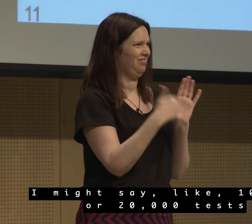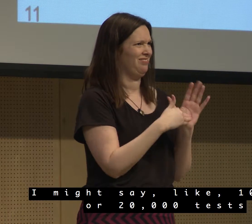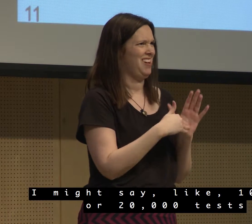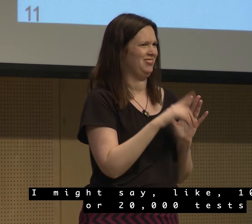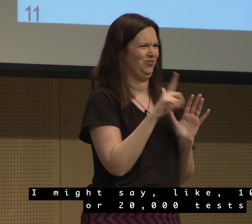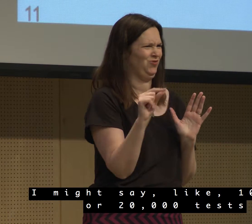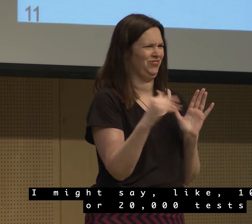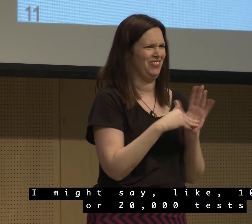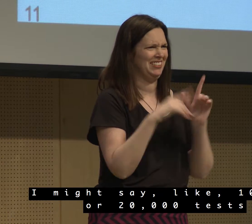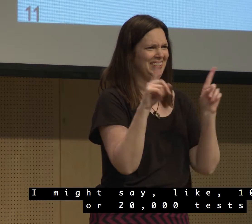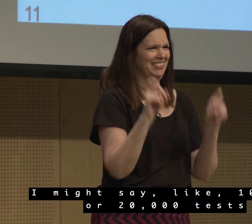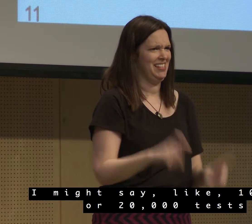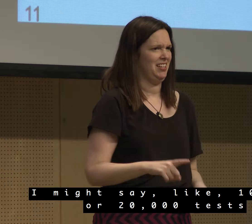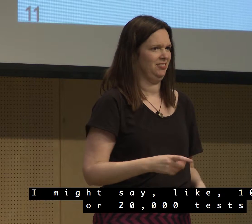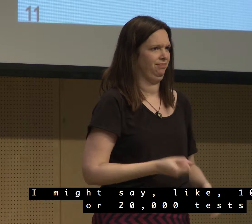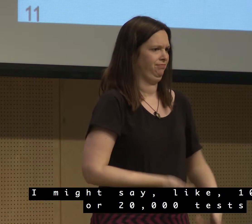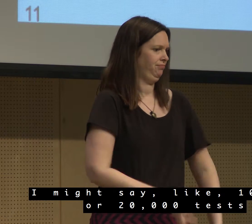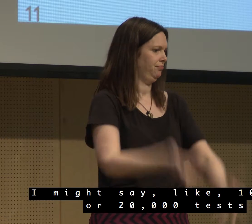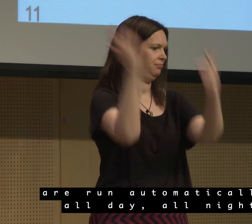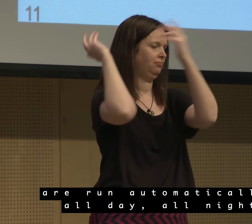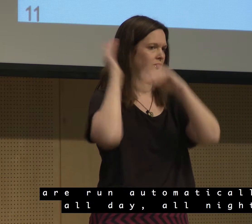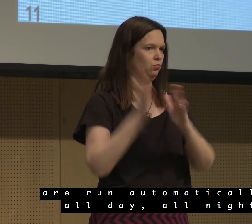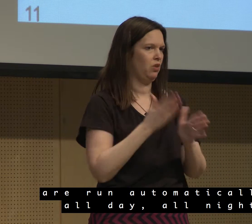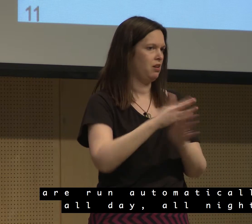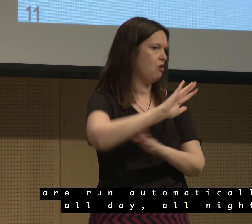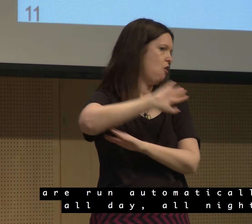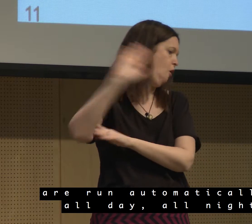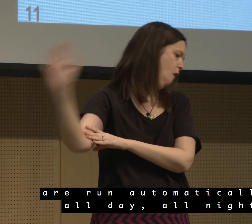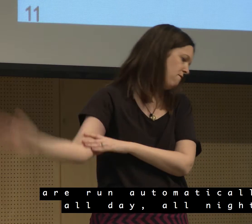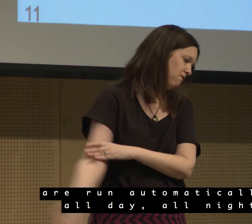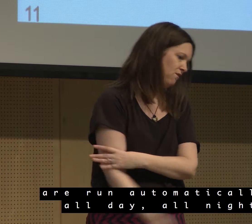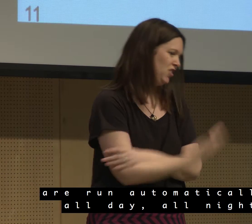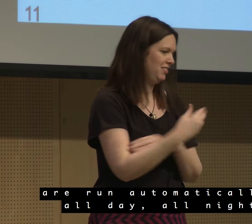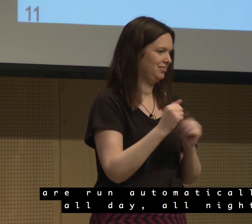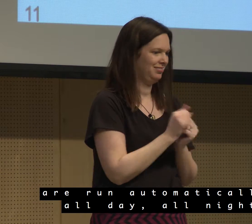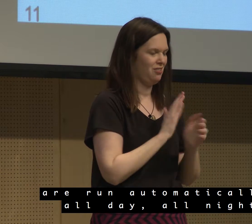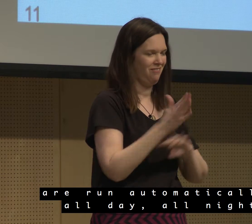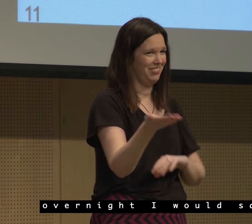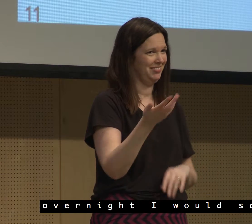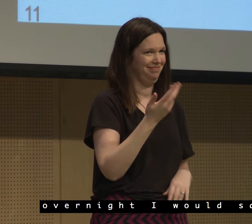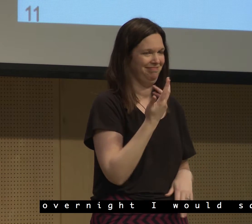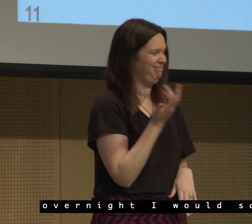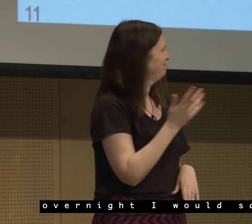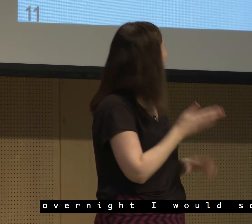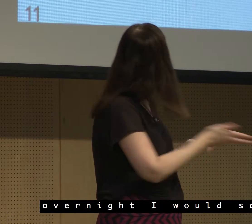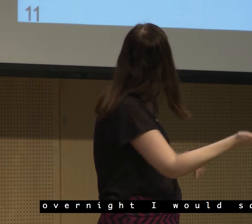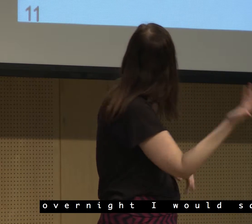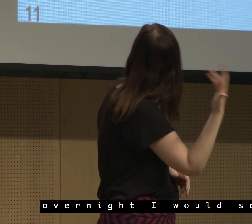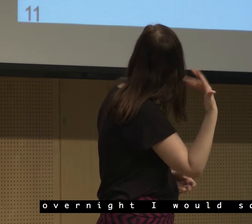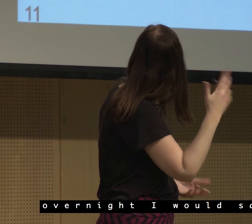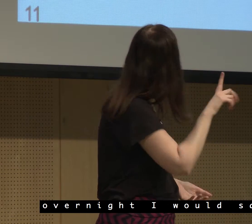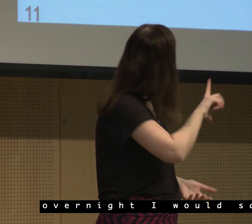I'd say like 10,000 or 20,000 tests are run automatically all day, all night, overnight, I would say.